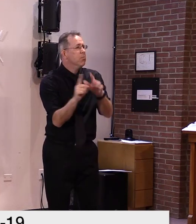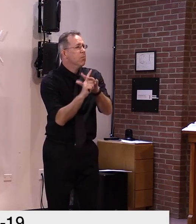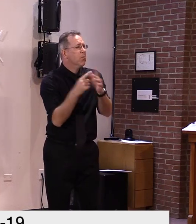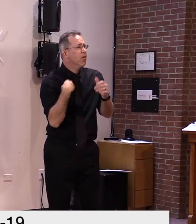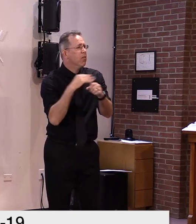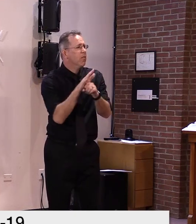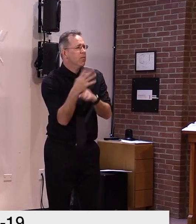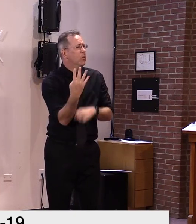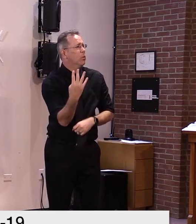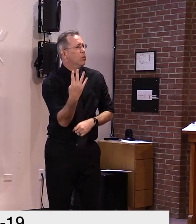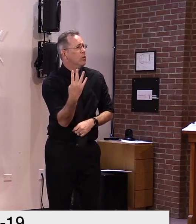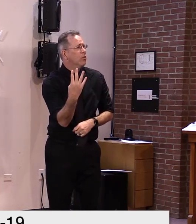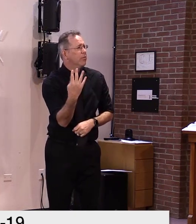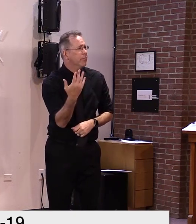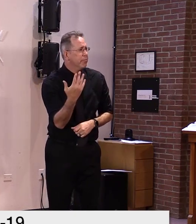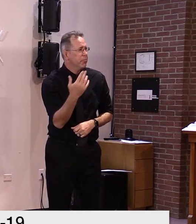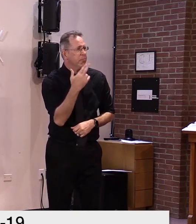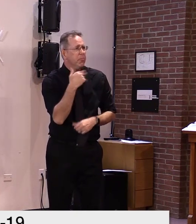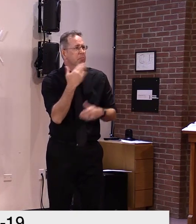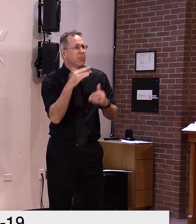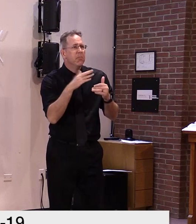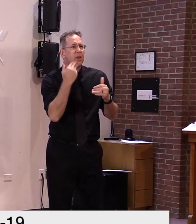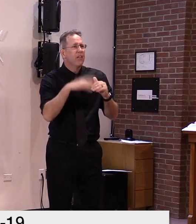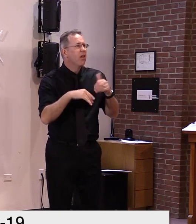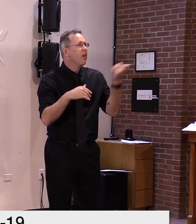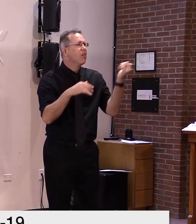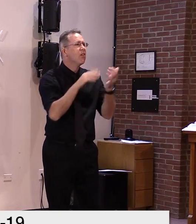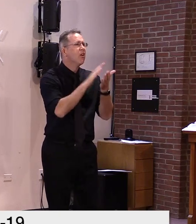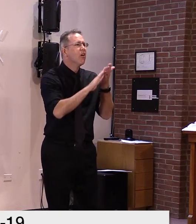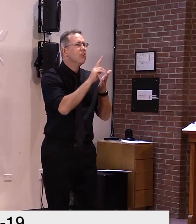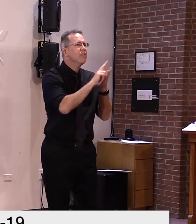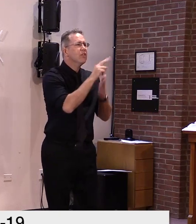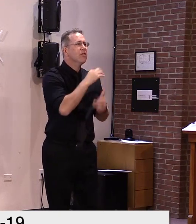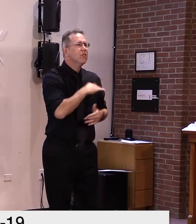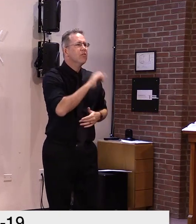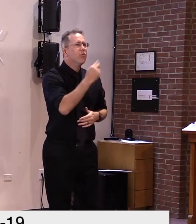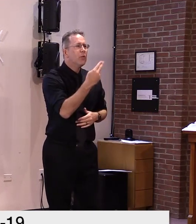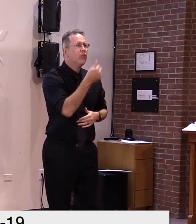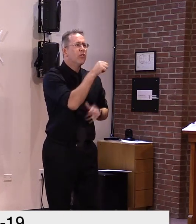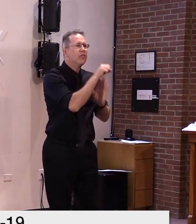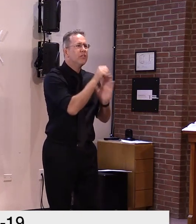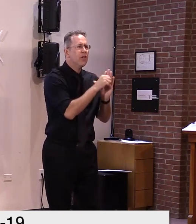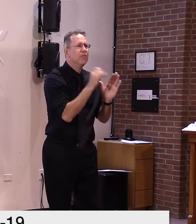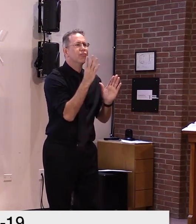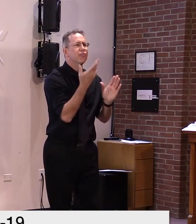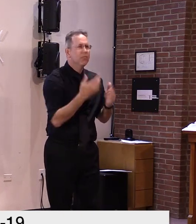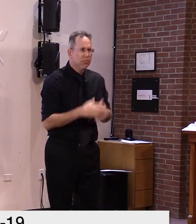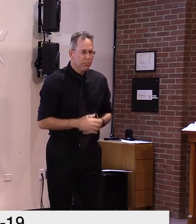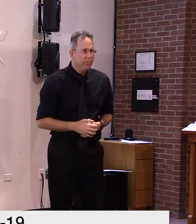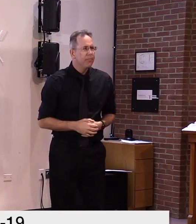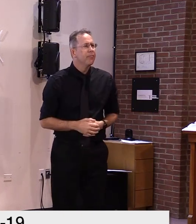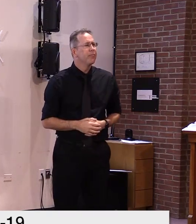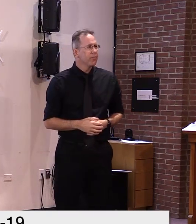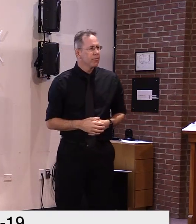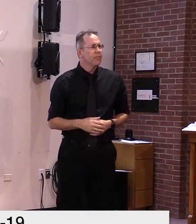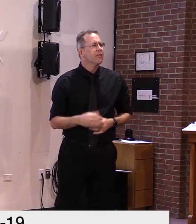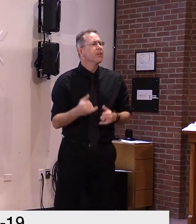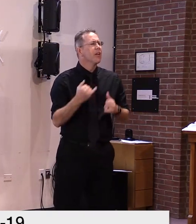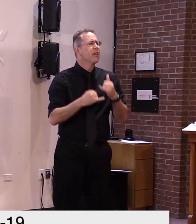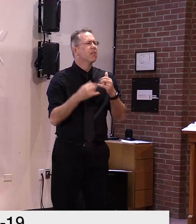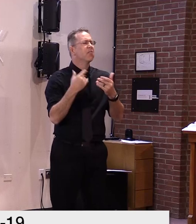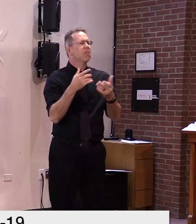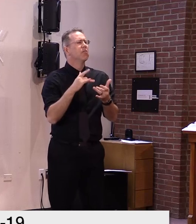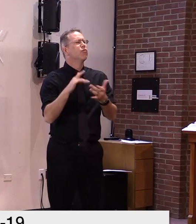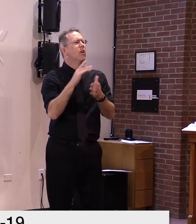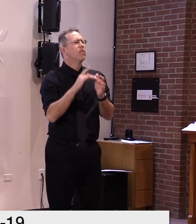to northern New England as well. Finally, updating on the travel map. As I mentioned, our regional cases have